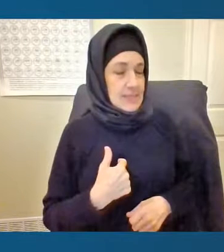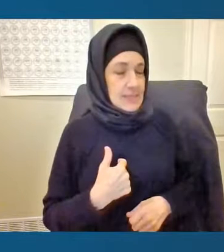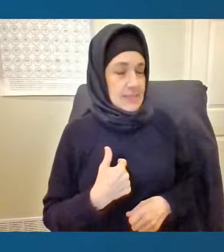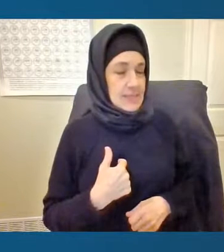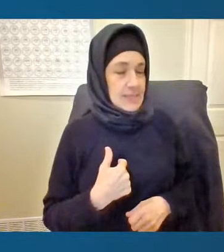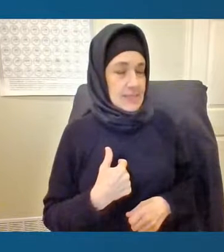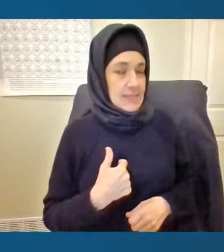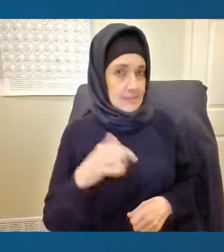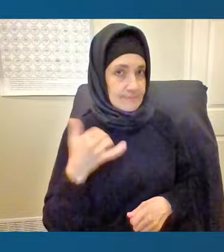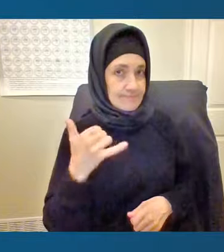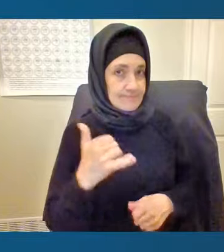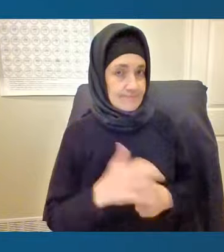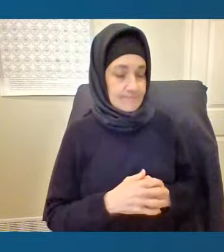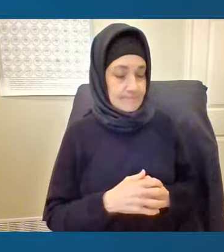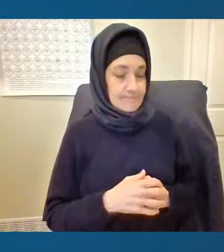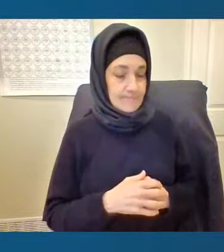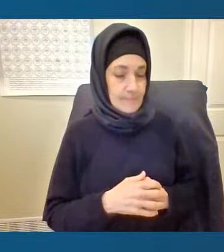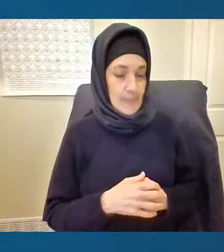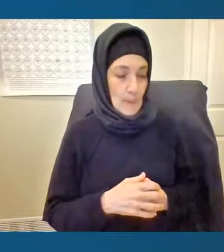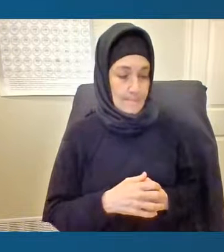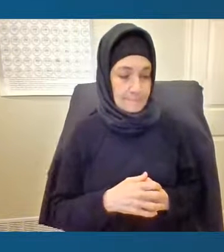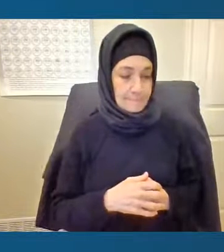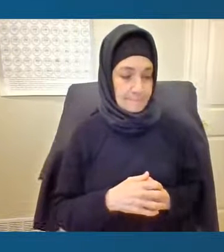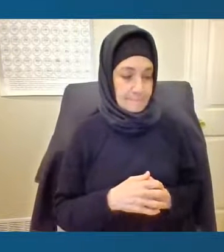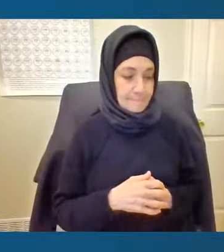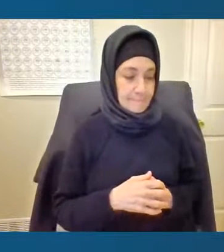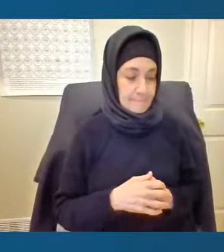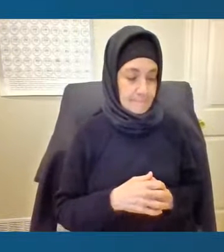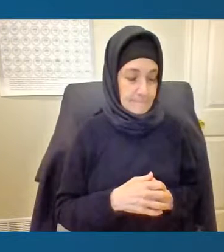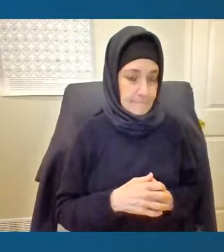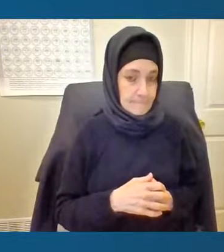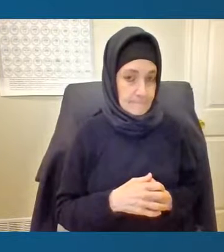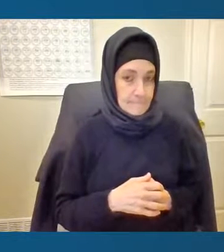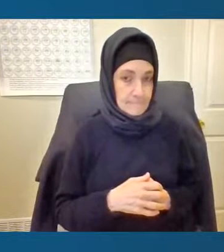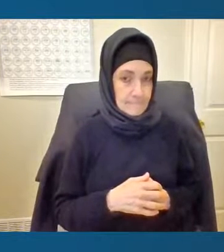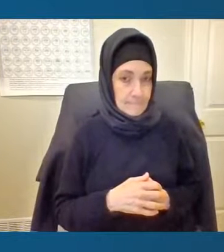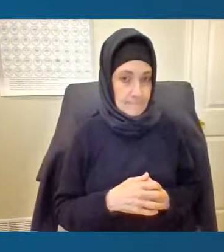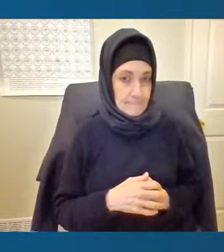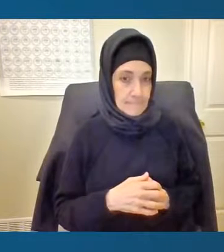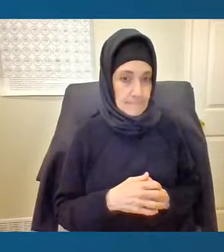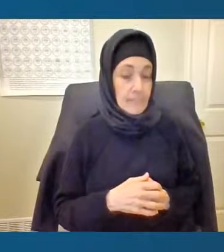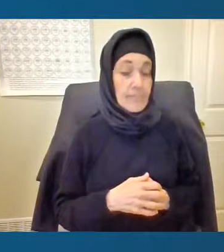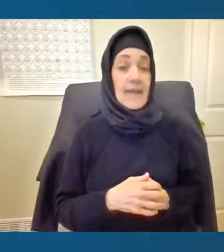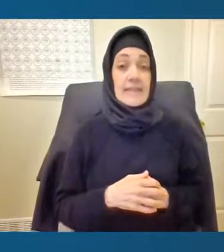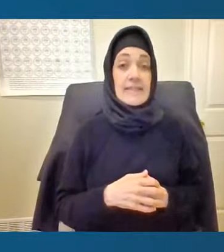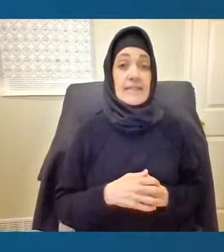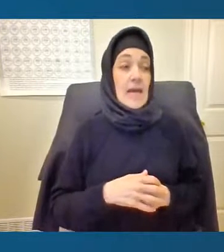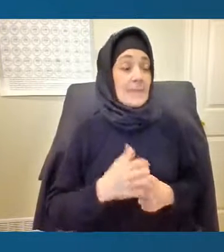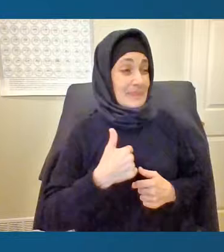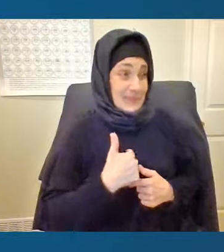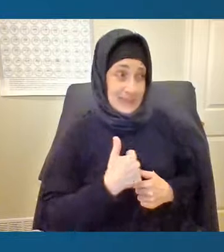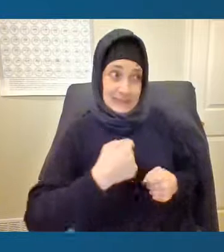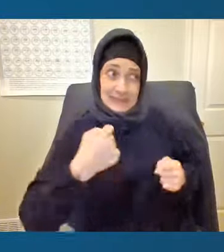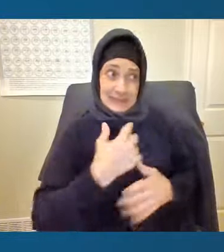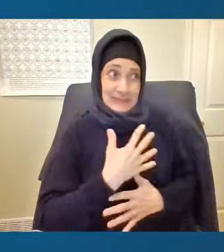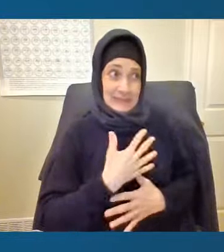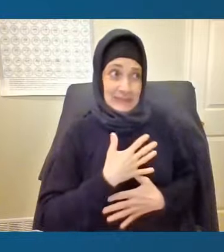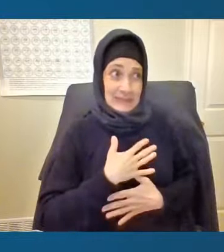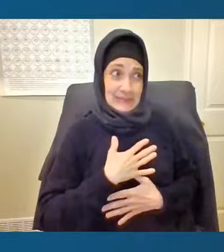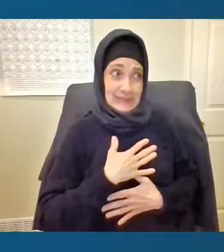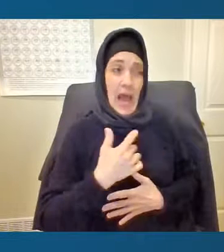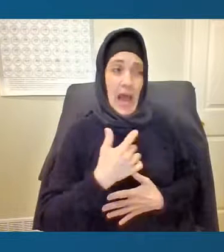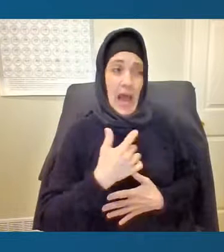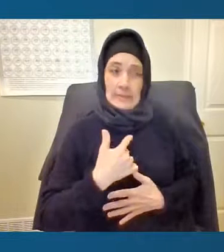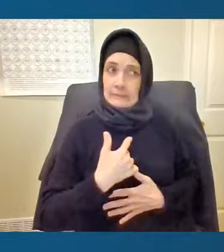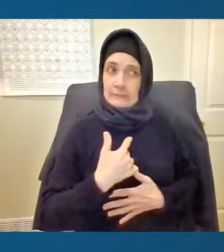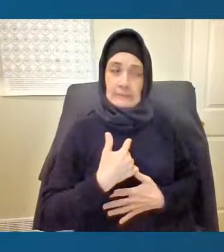fala yanhani ahadun minkum ta'dhiman li. He says, I fear that I'm going to mess up. I'm